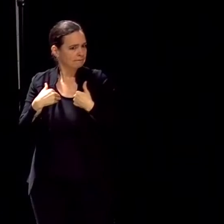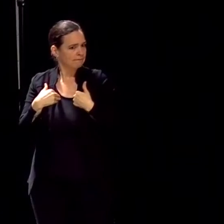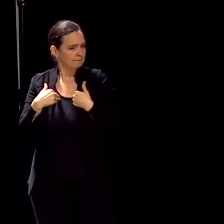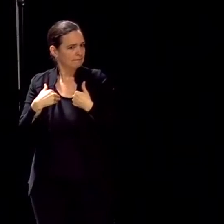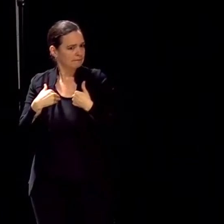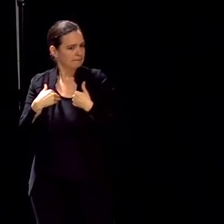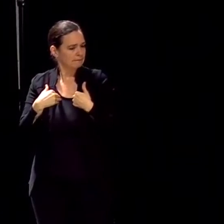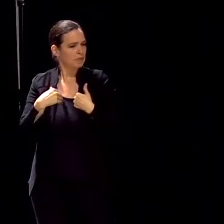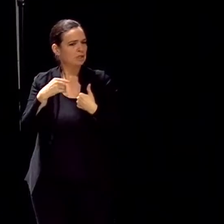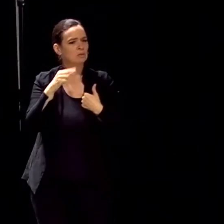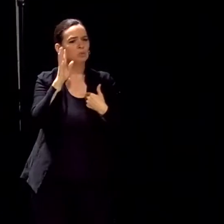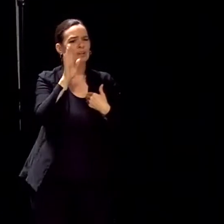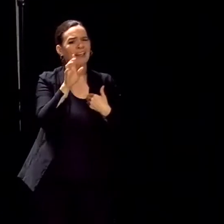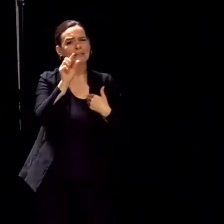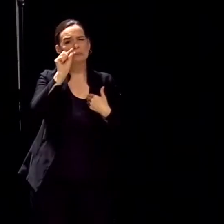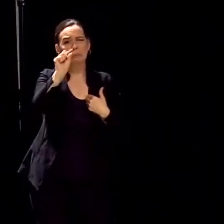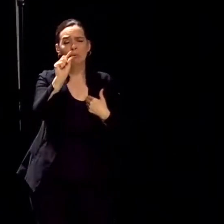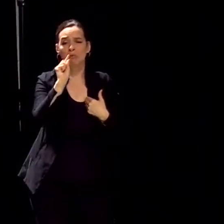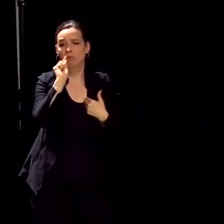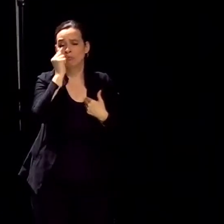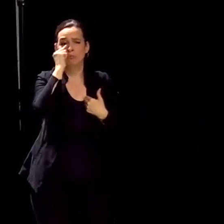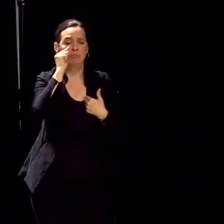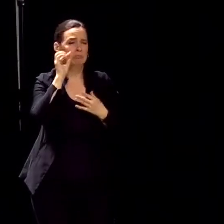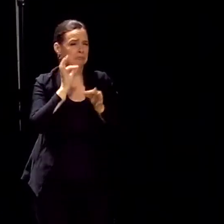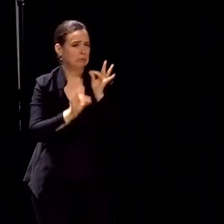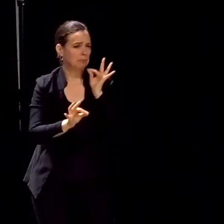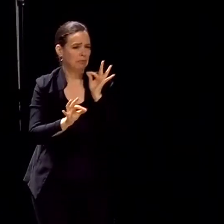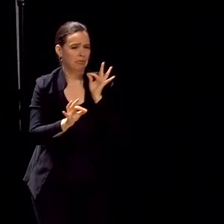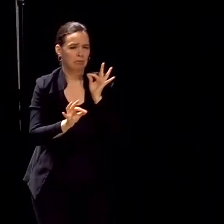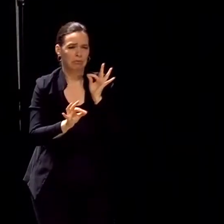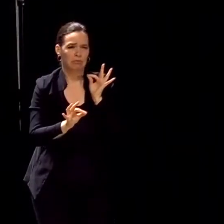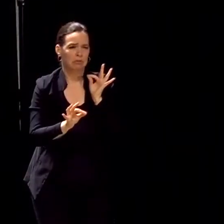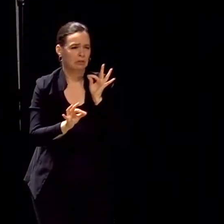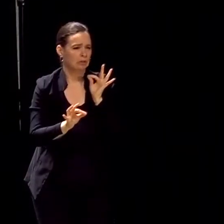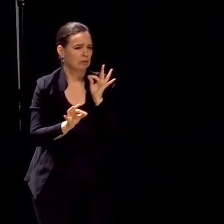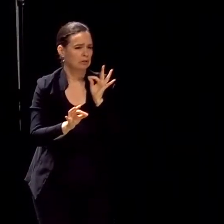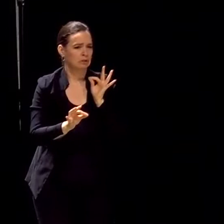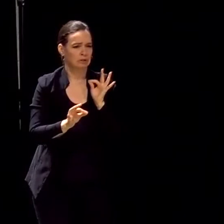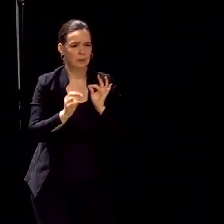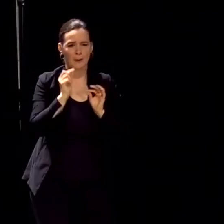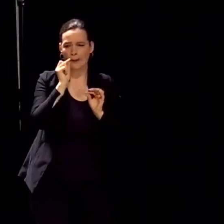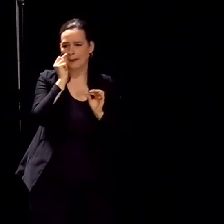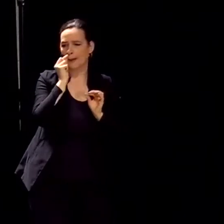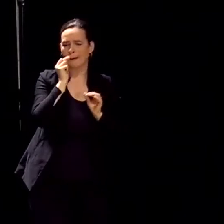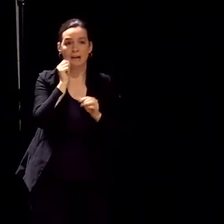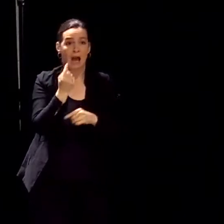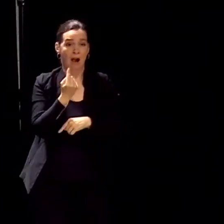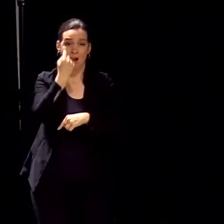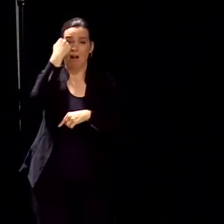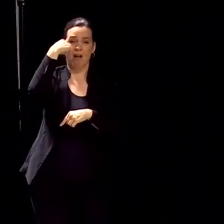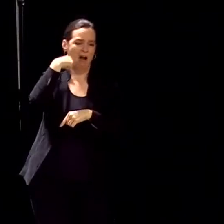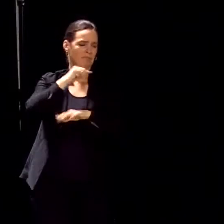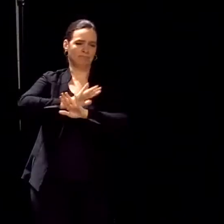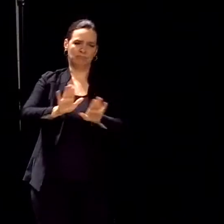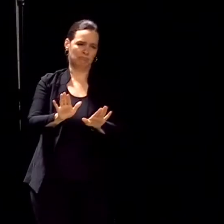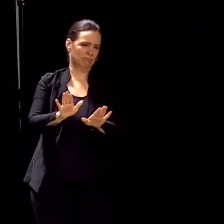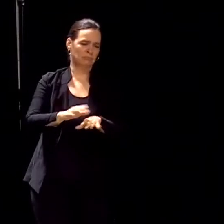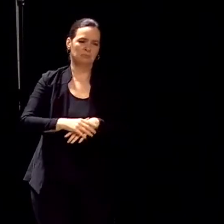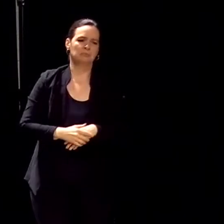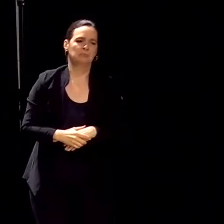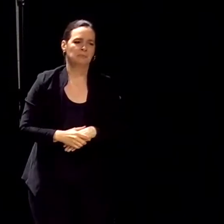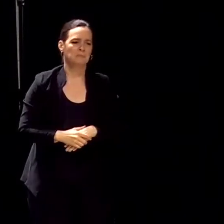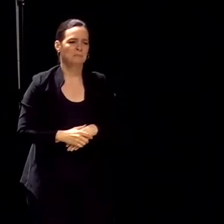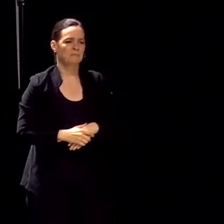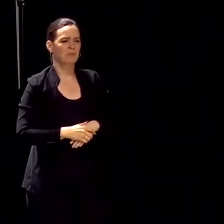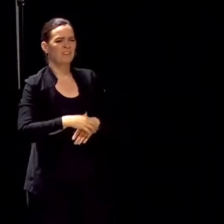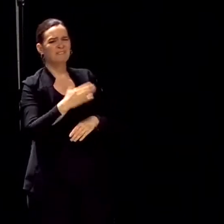nasal swab where essentially you'll be swabbing the inside of the nostril. So it's rapid, 15